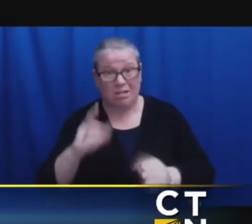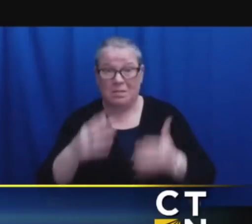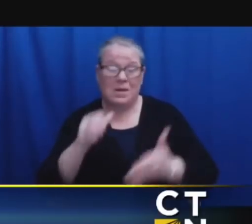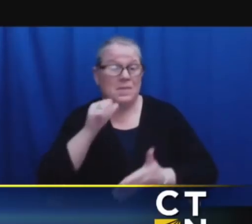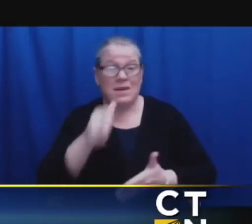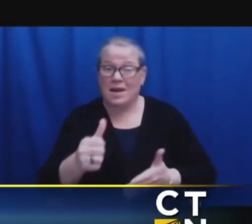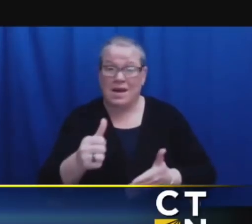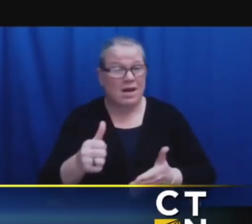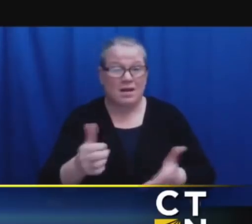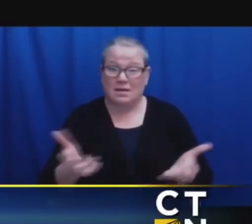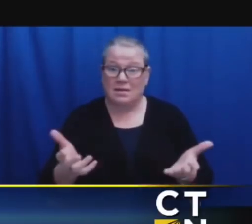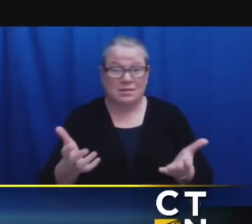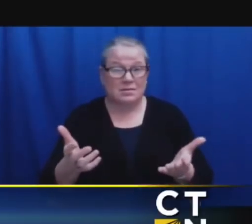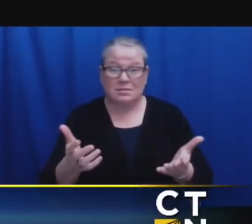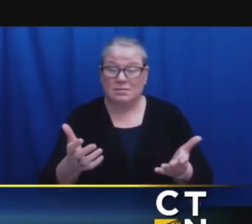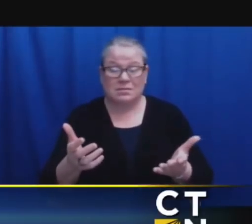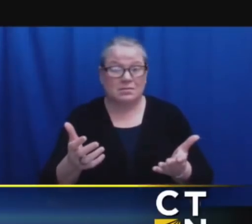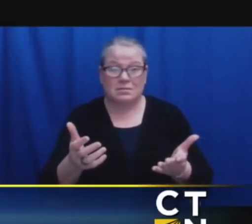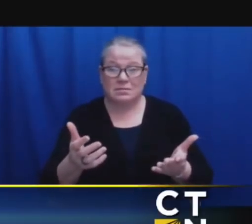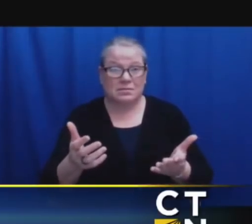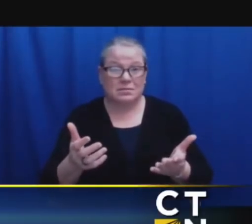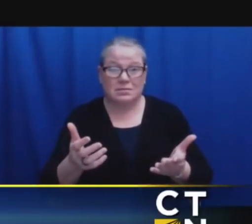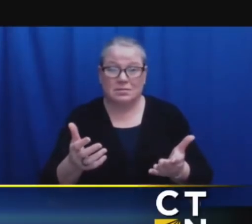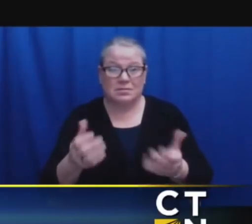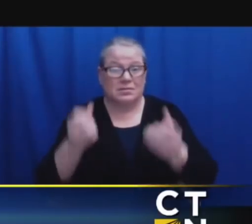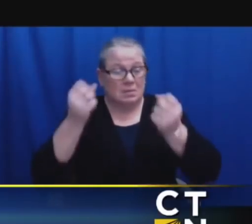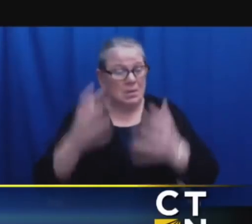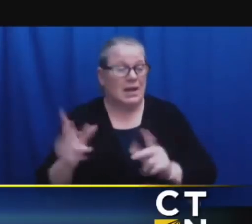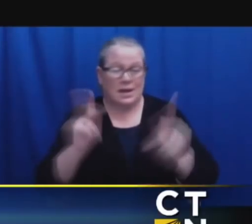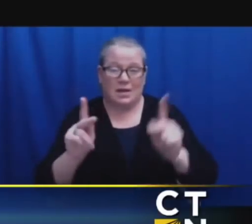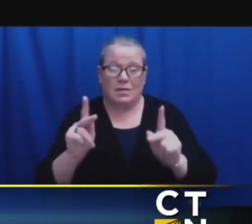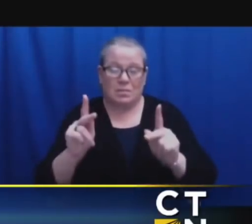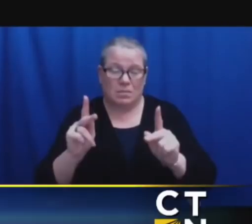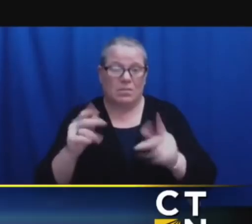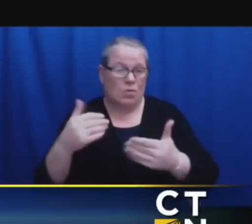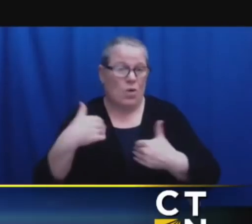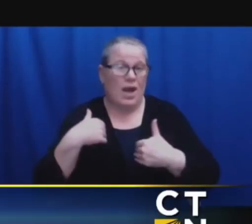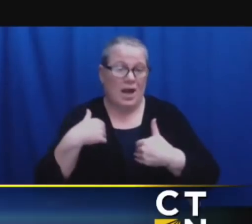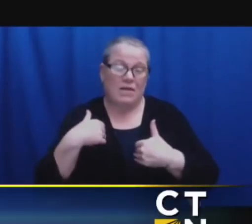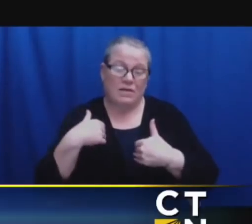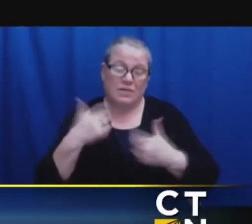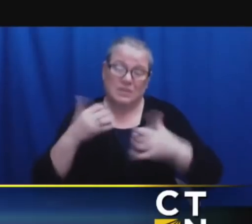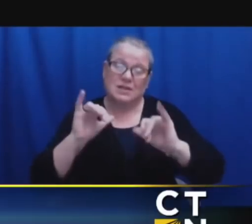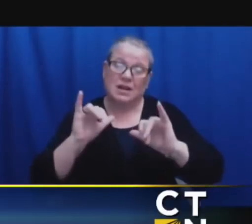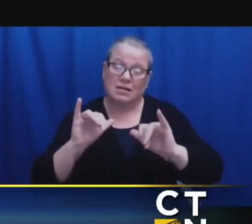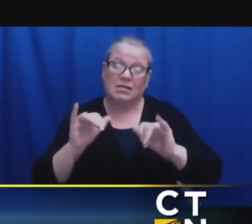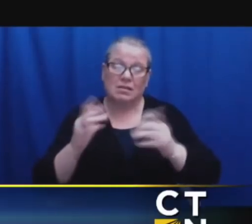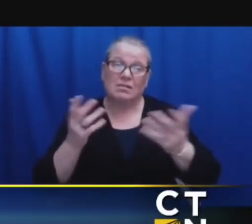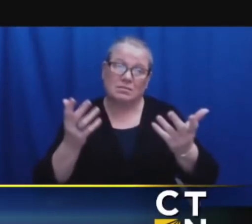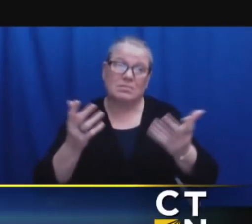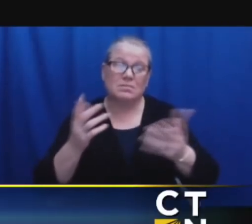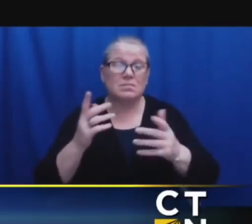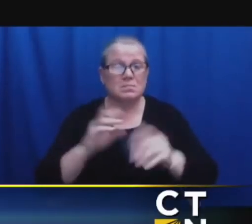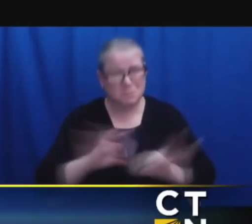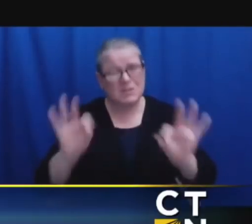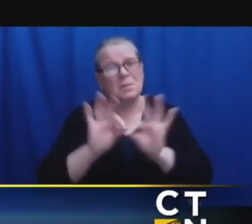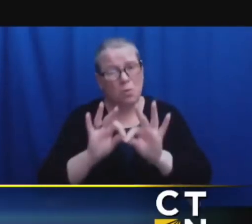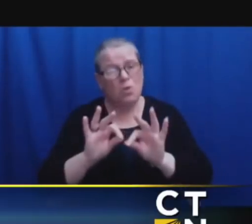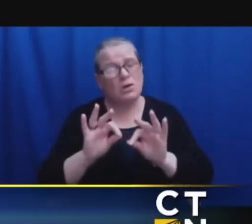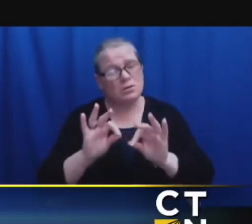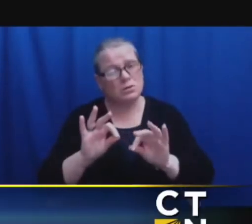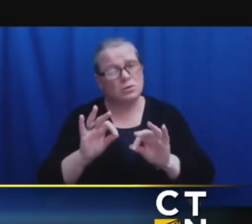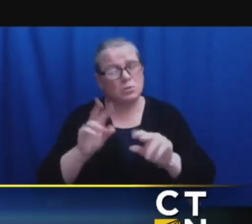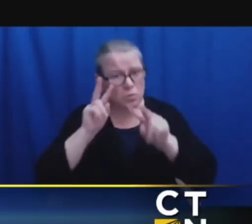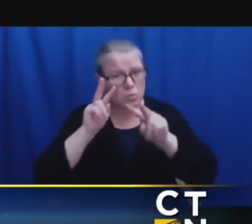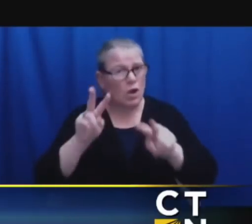the huge number of cases that we continue to have. But it's important to keep evaluating.